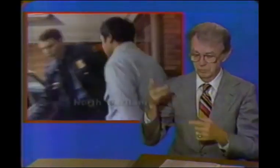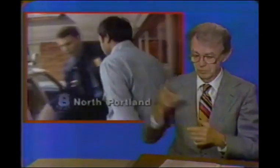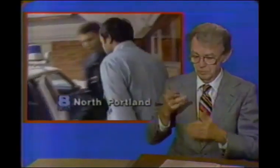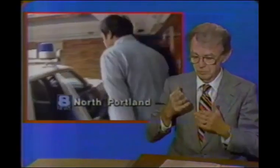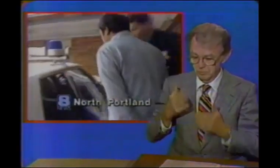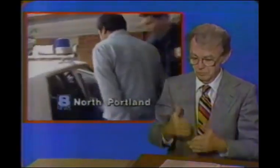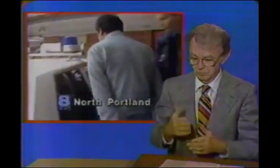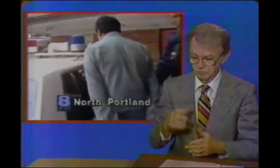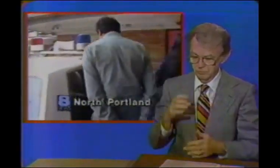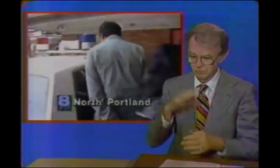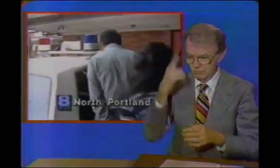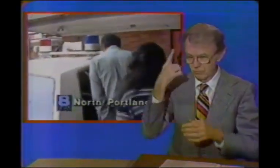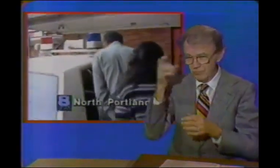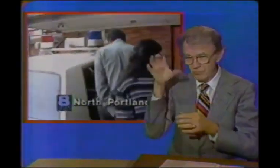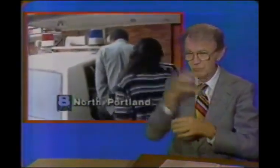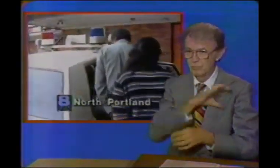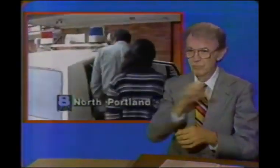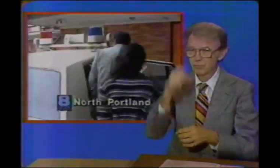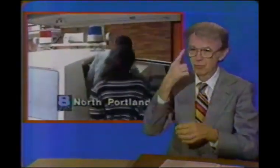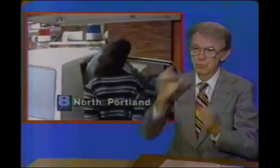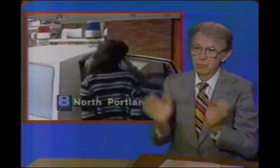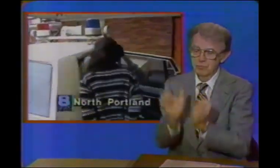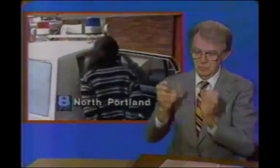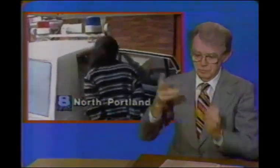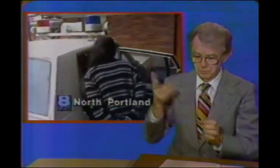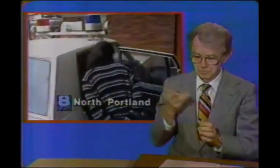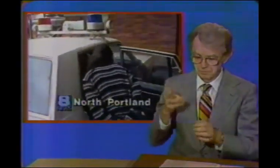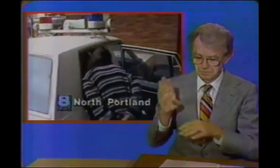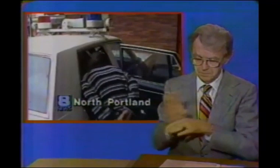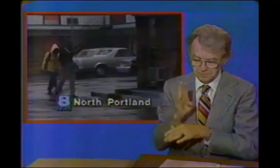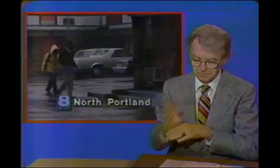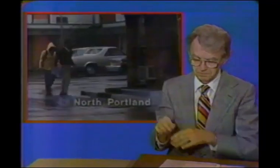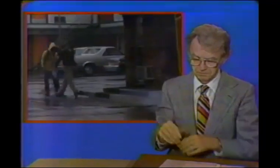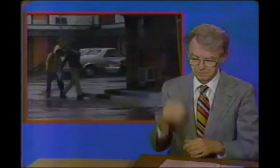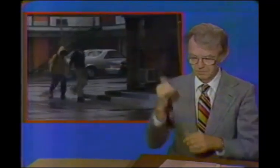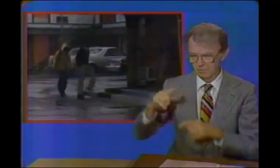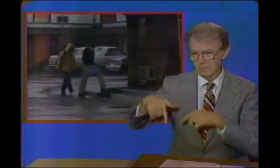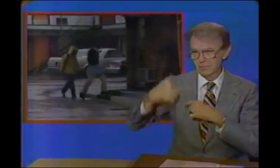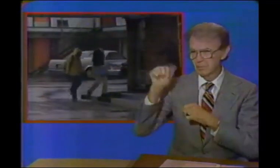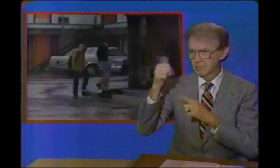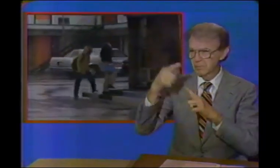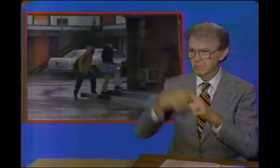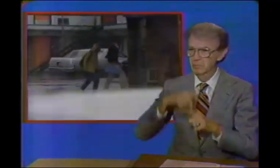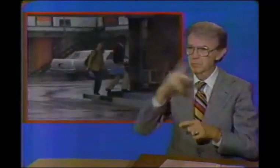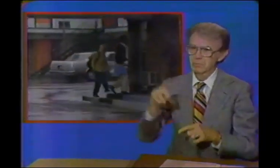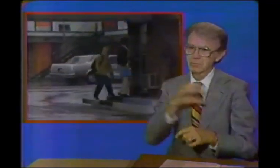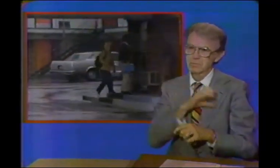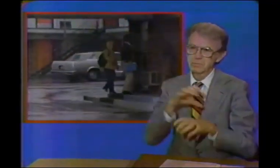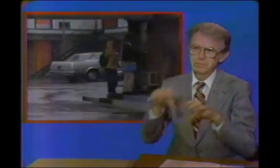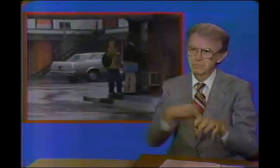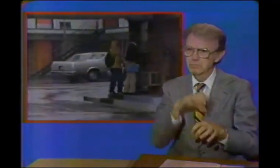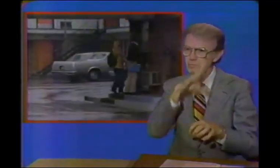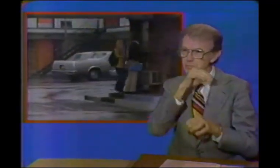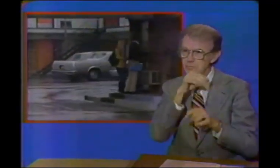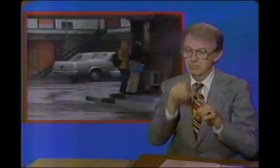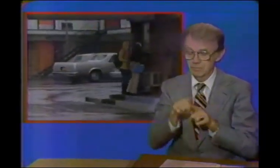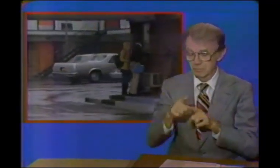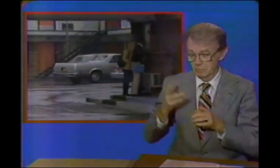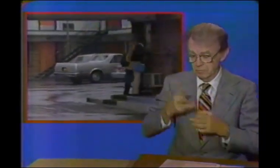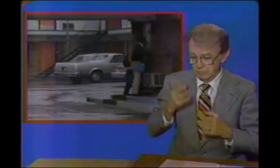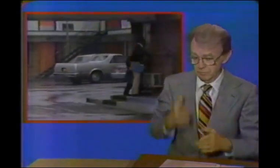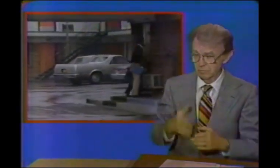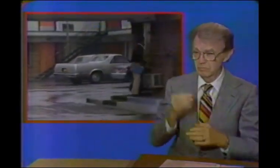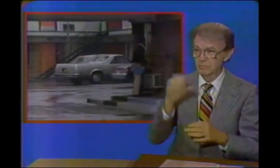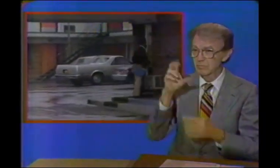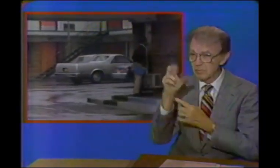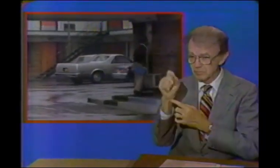of the Crown Motel. They are accused of knowingly renting rooms to prostitutes. Yesterday's arrests are the result of a 10-month undercover operation,